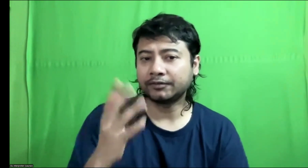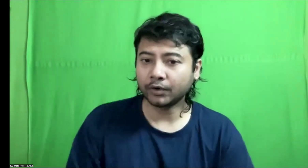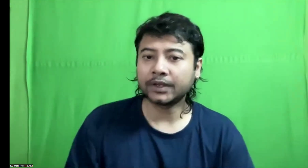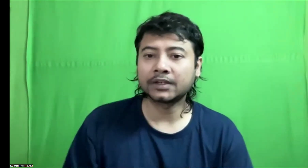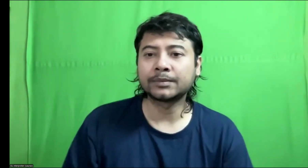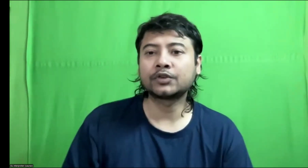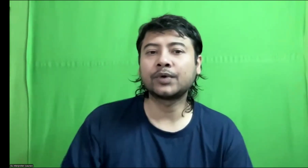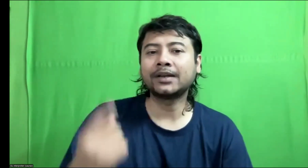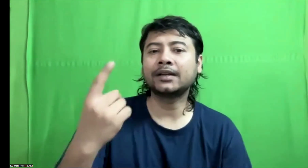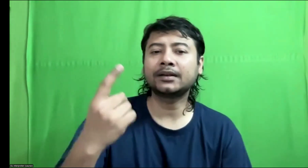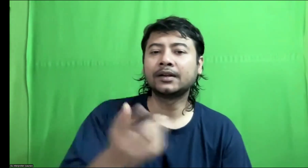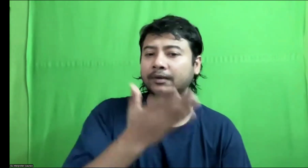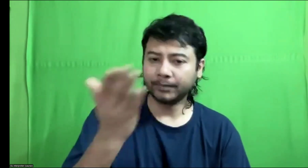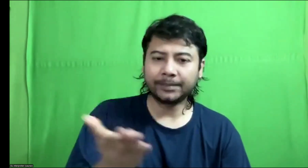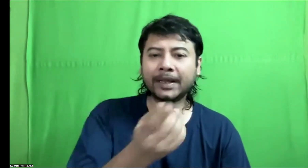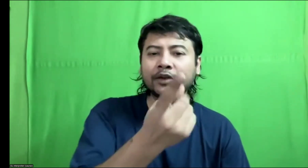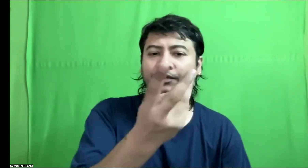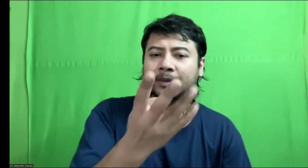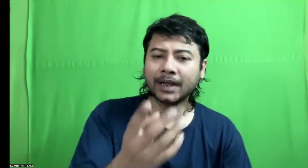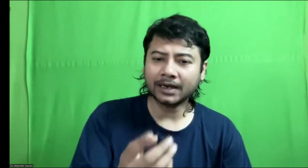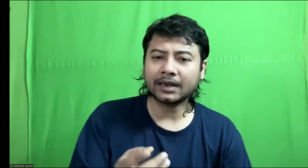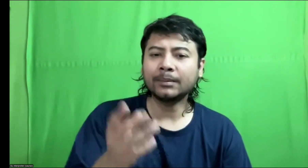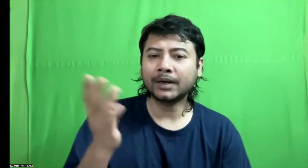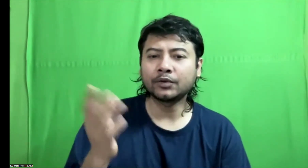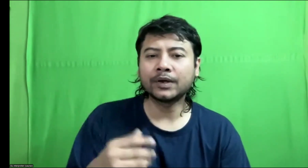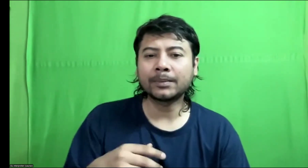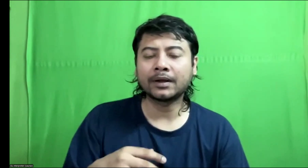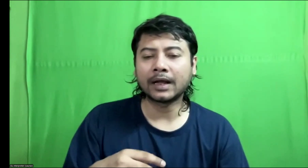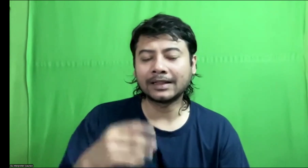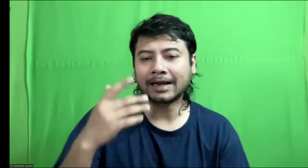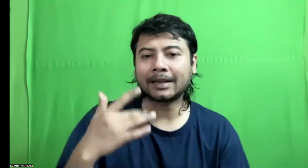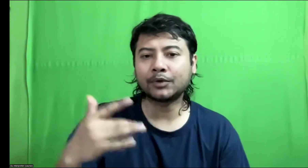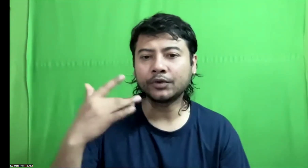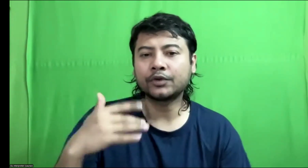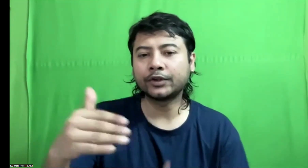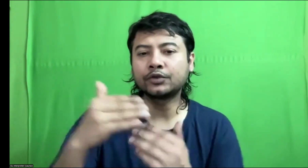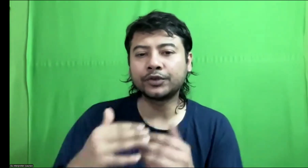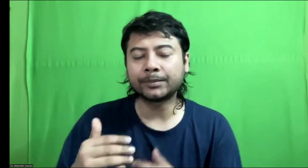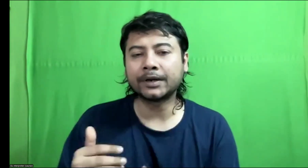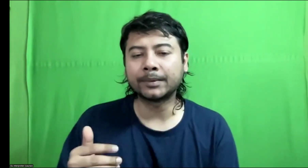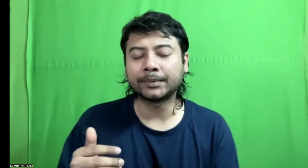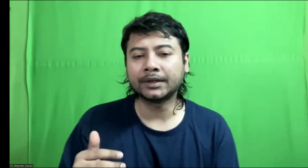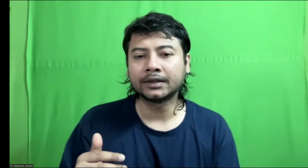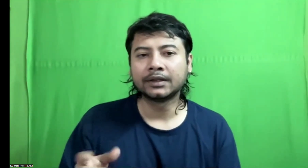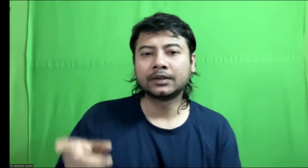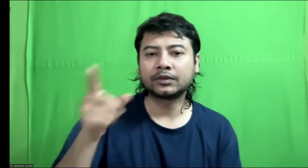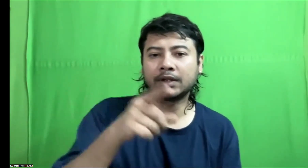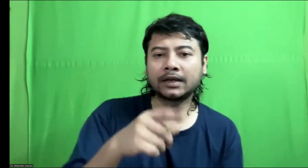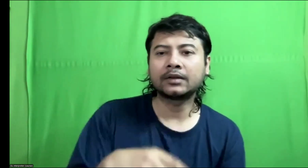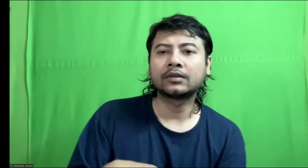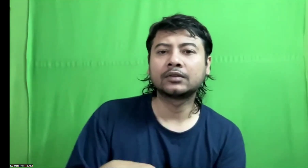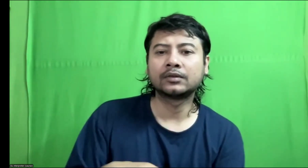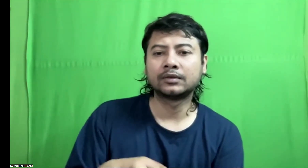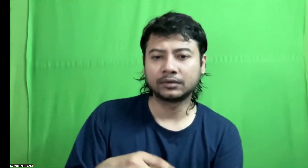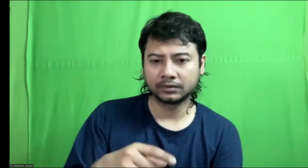actually 3, 4 years, because 1 year, many of them had done, but you were at that time, you were going through treatment, maybe. Yes.